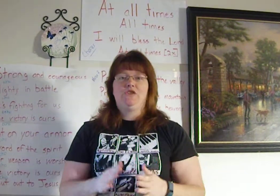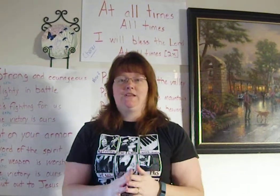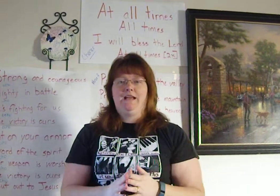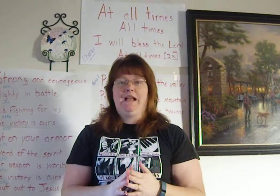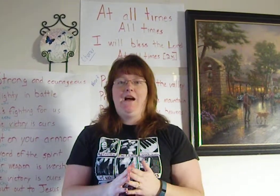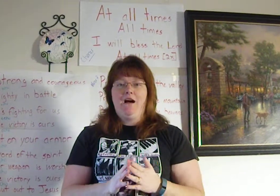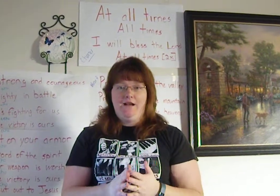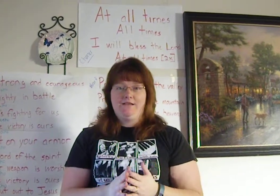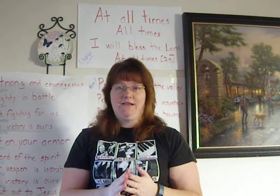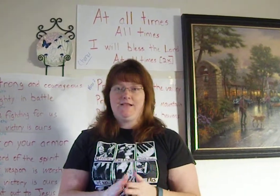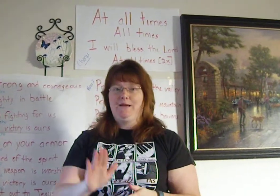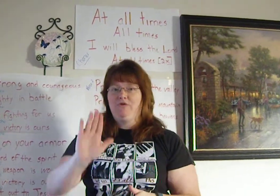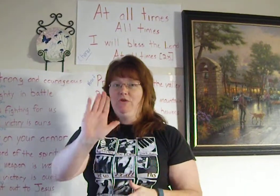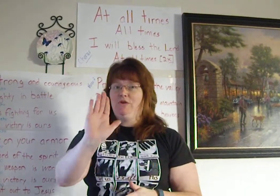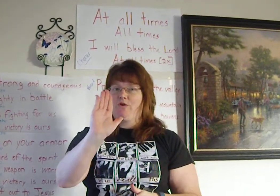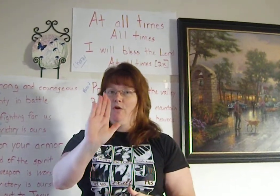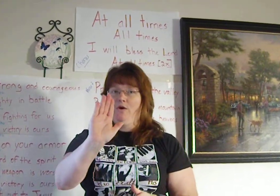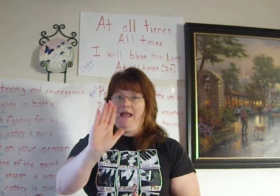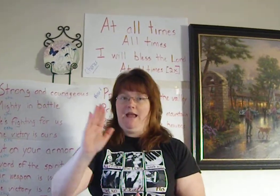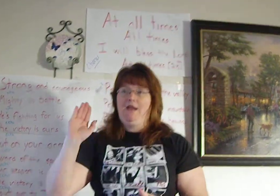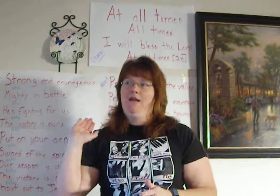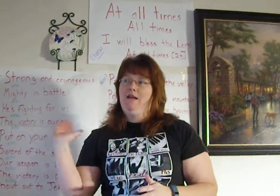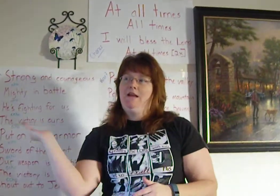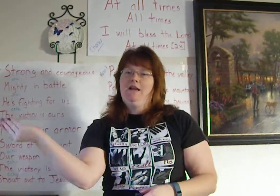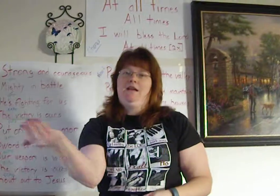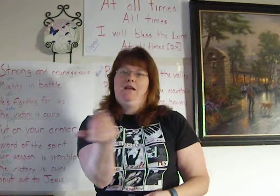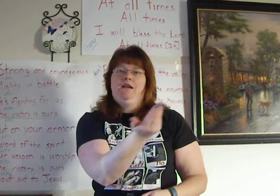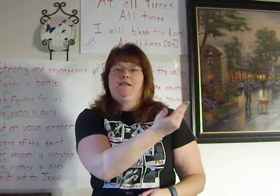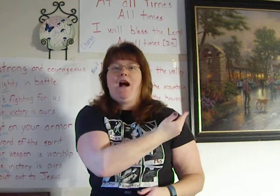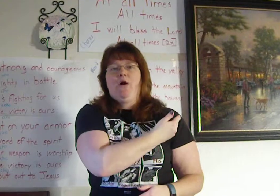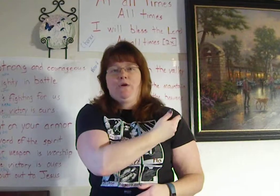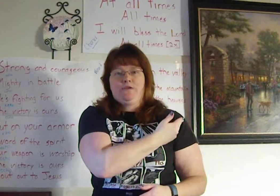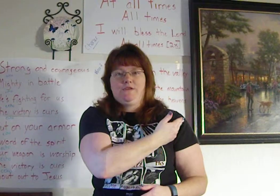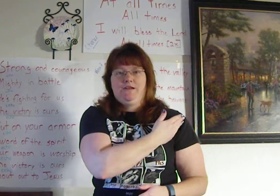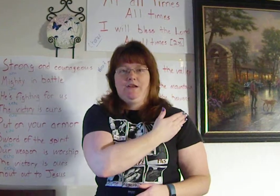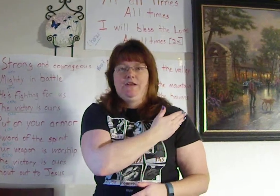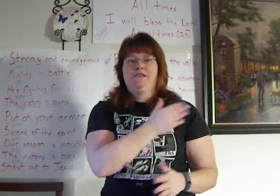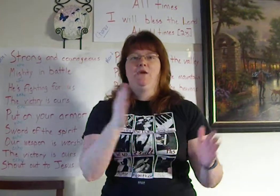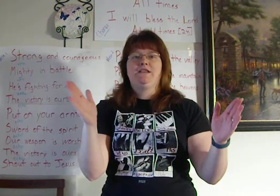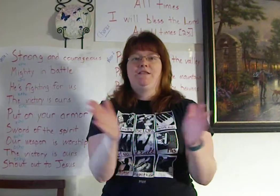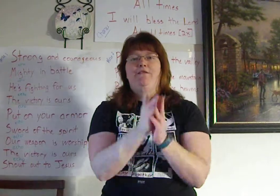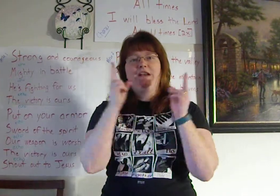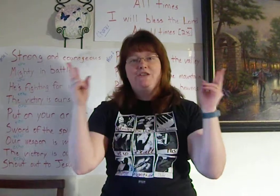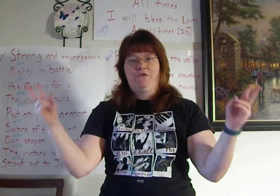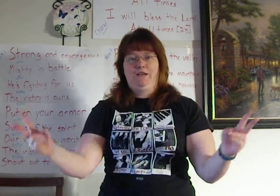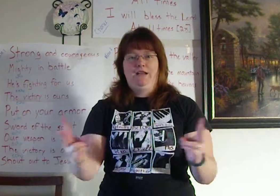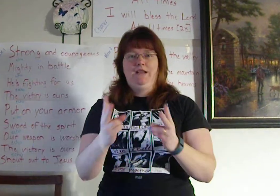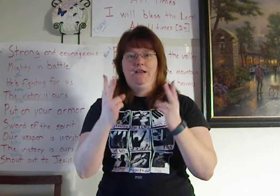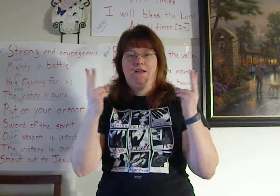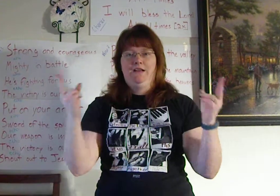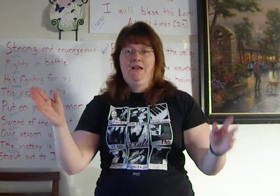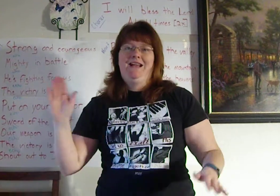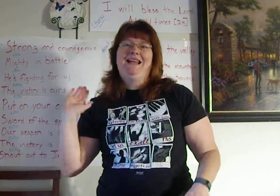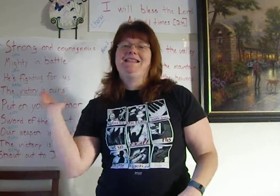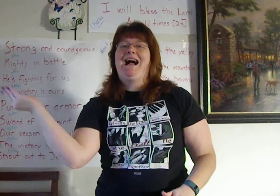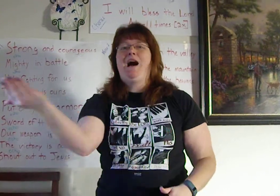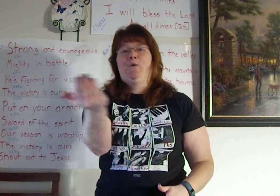just like us, except you use your whole hand. Is ours. So it's the victory is